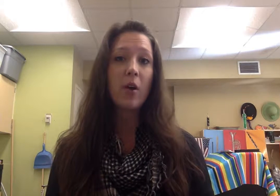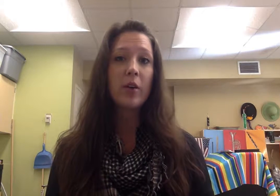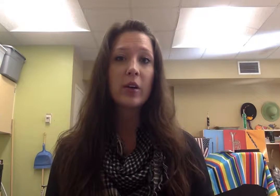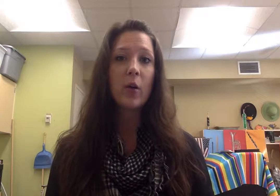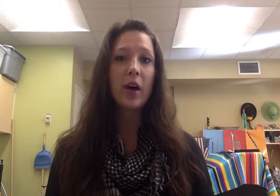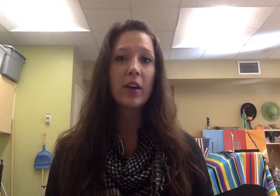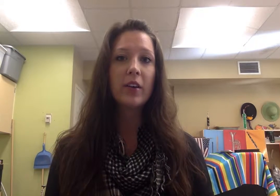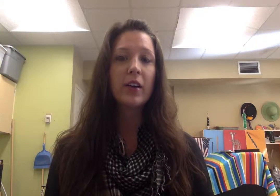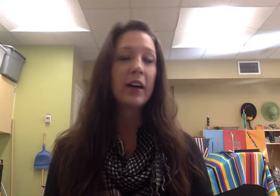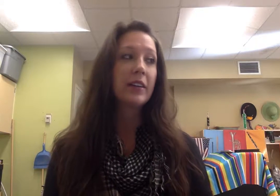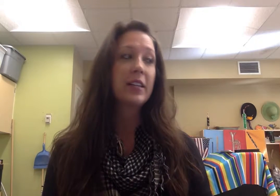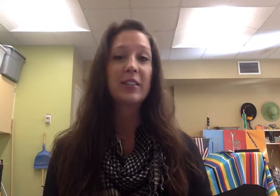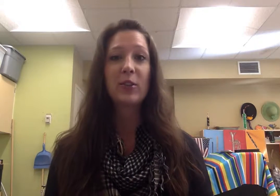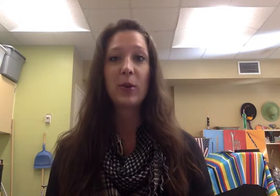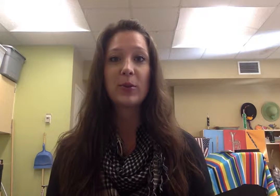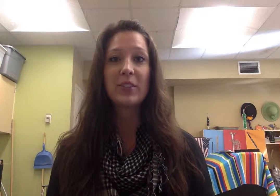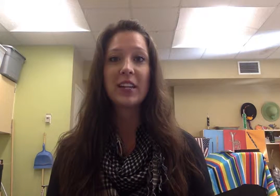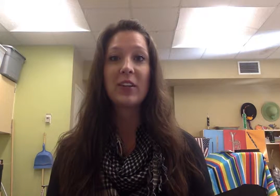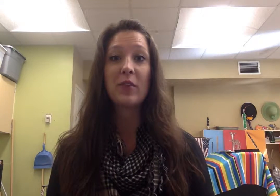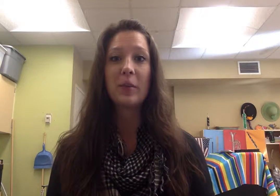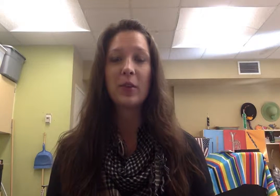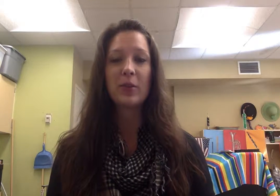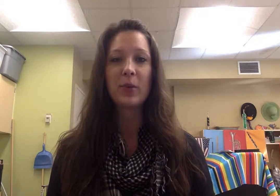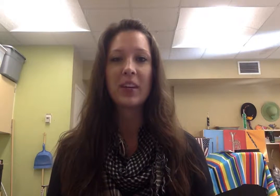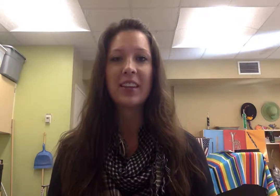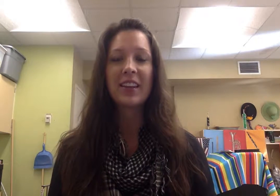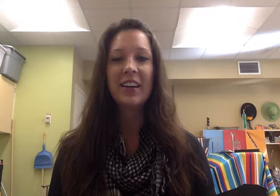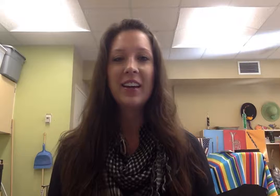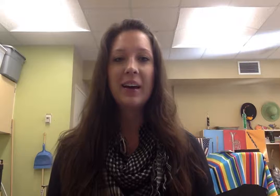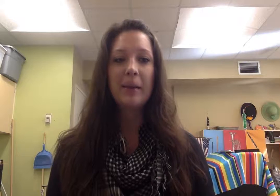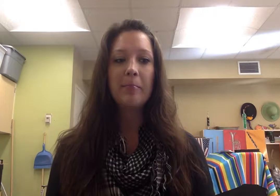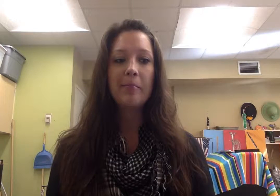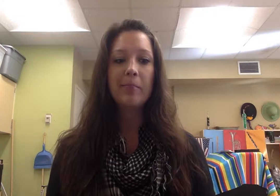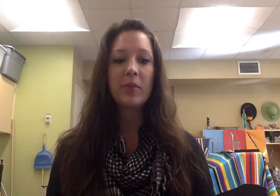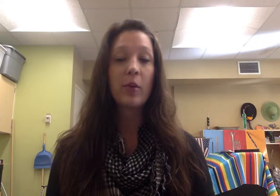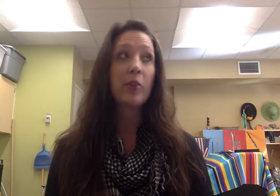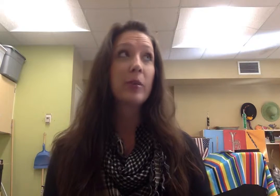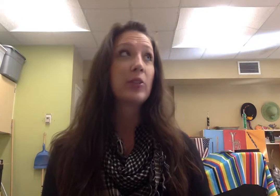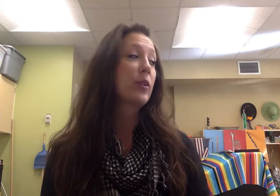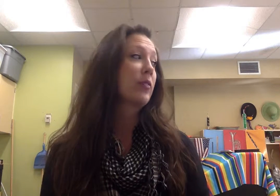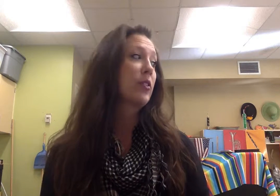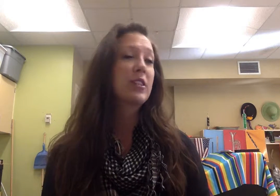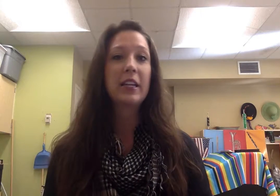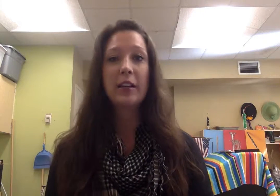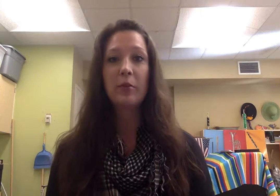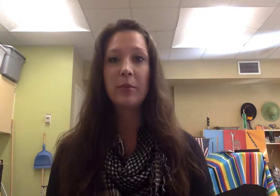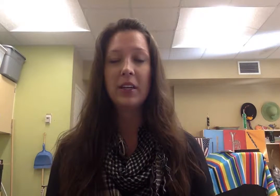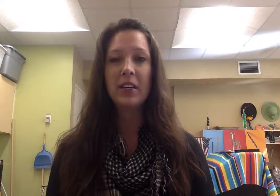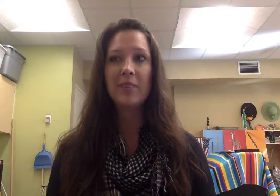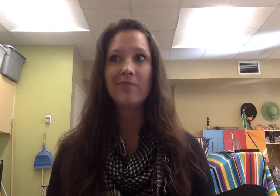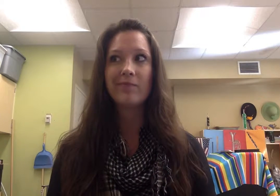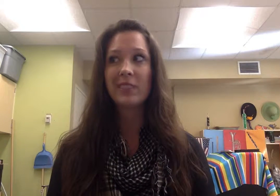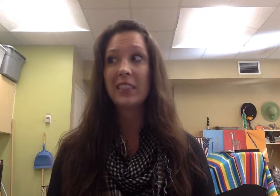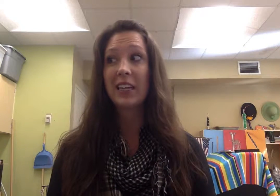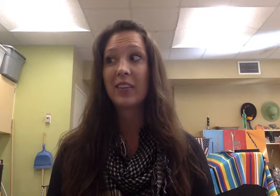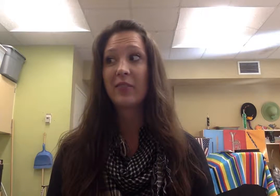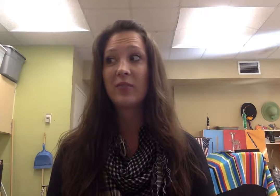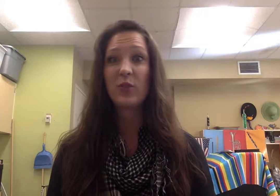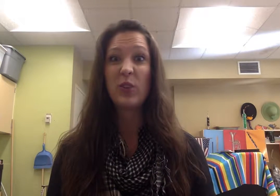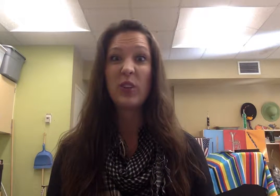in choir. Today's Thursday, November the 20th. Tomorrow will be the 21st, and it'll be like three or